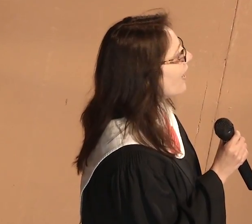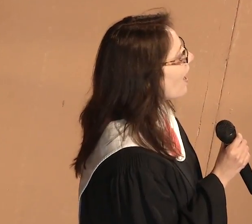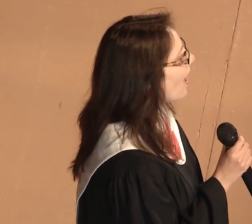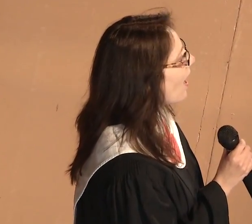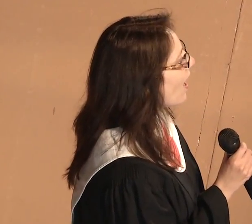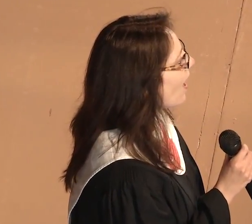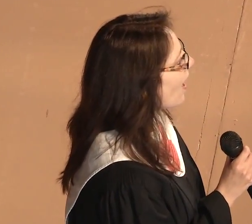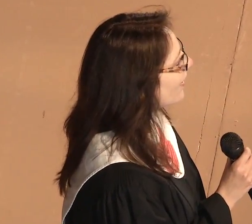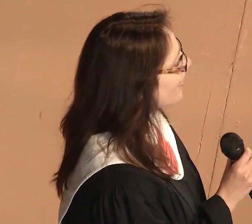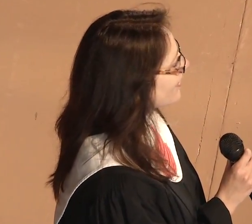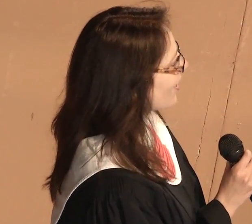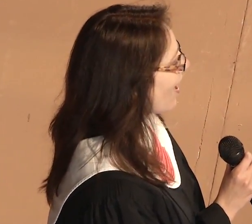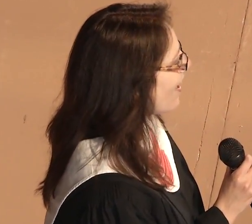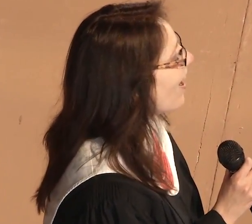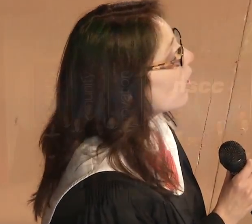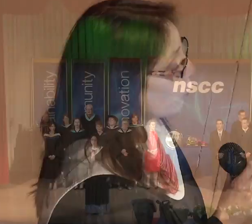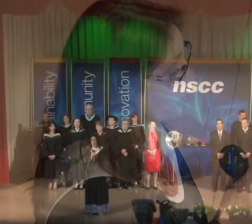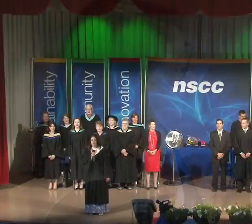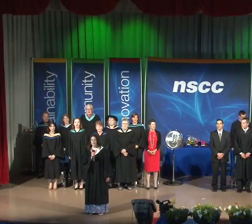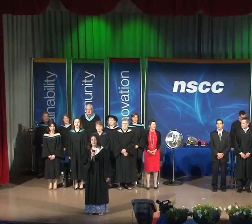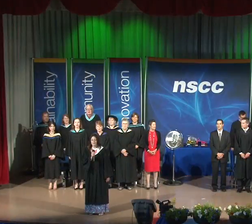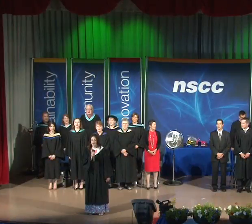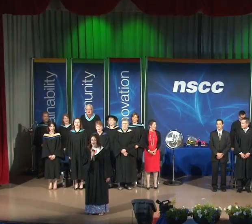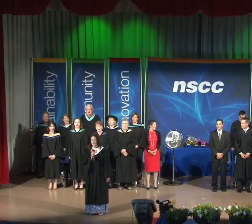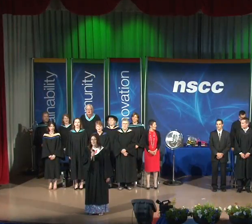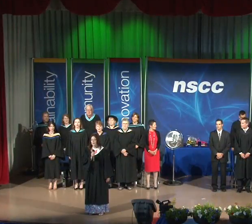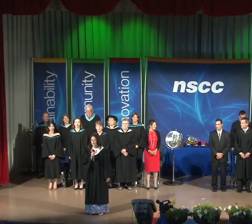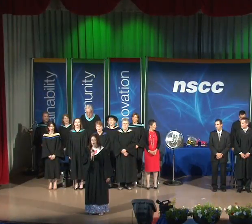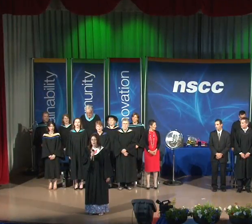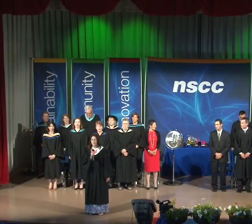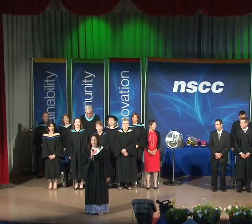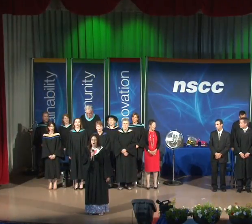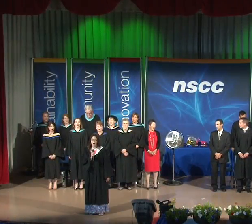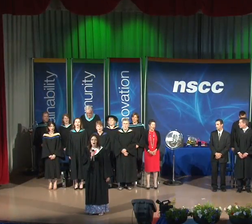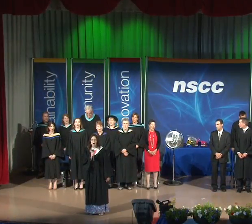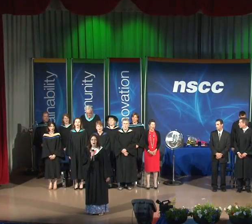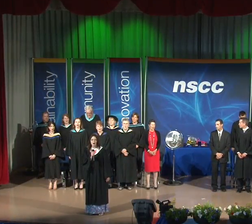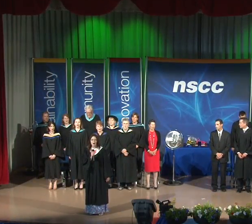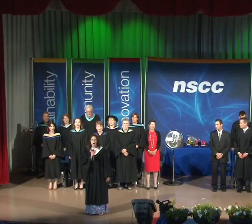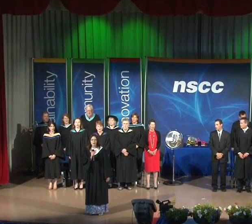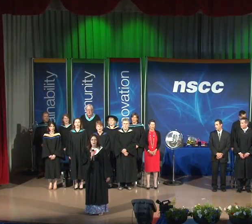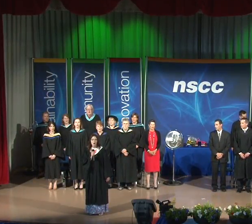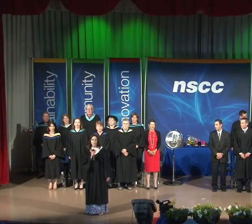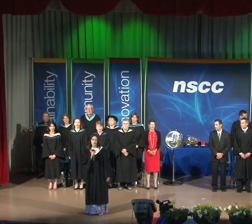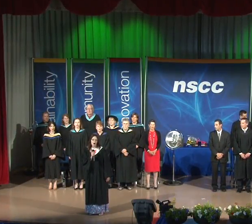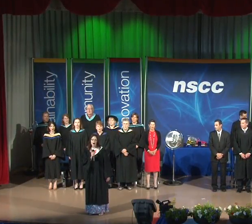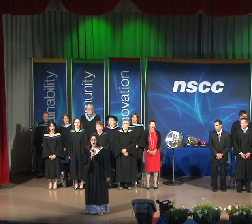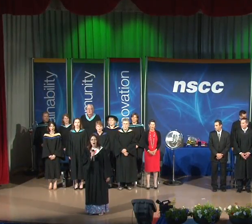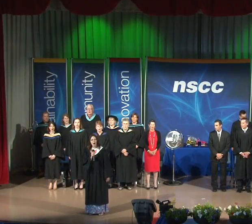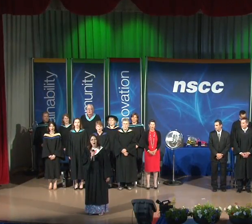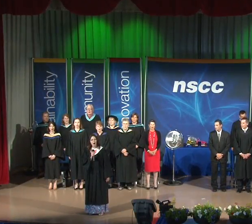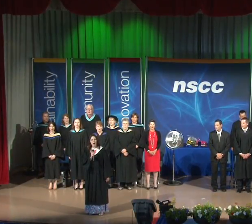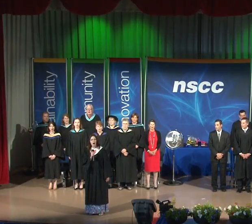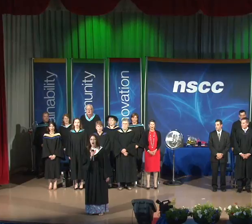Oh Canada, we stand on guard for